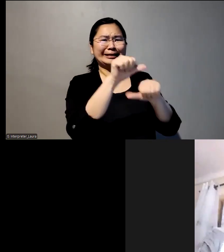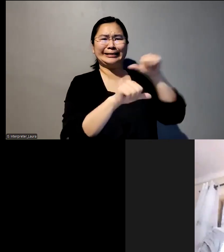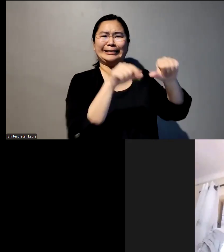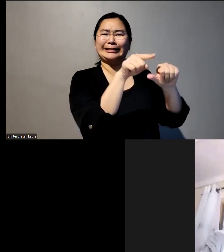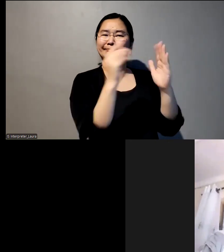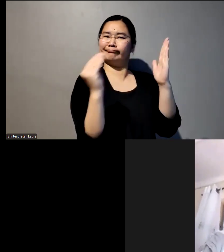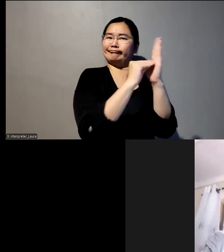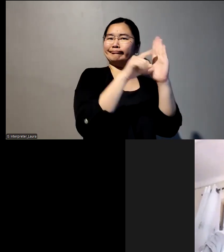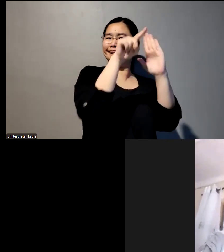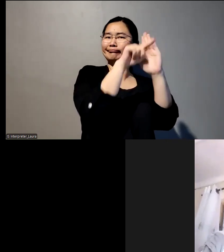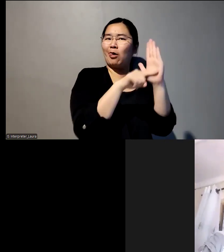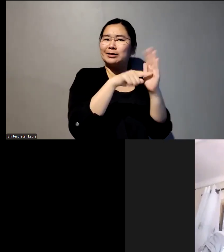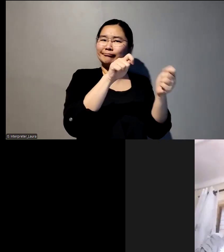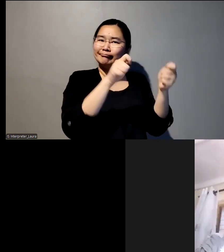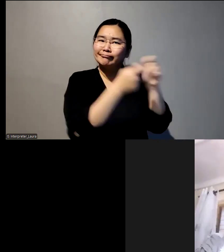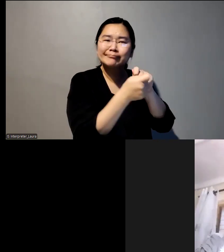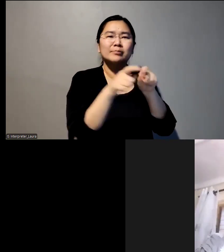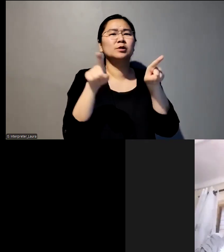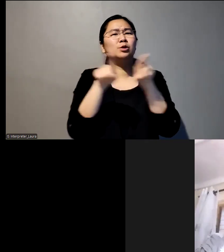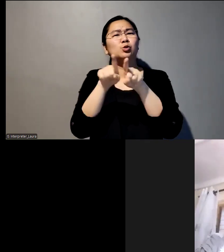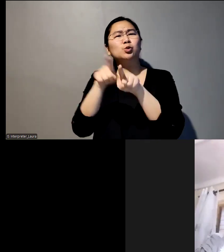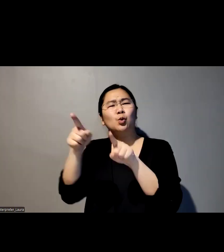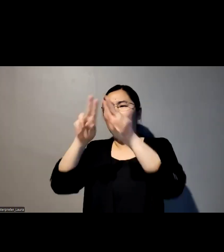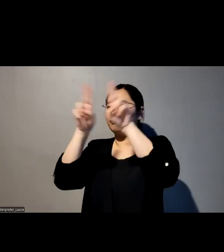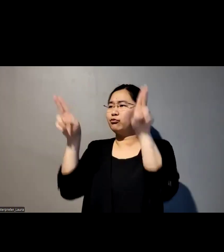going to hand you the floor. Thank you very much for joining